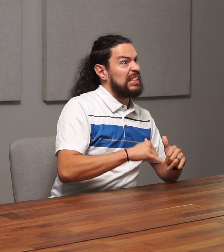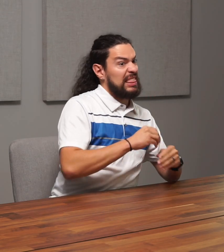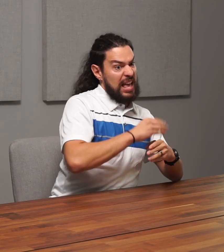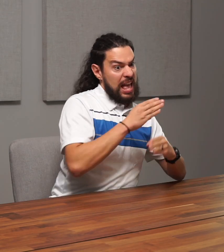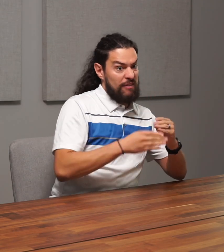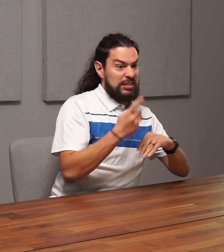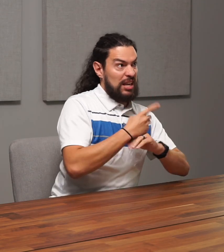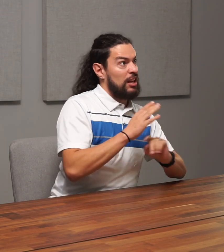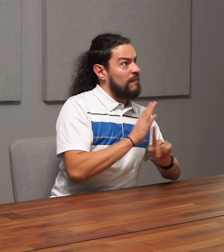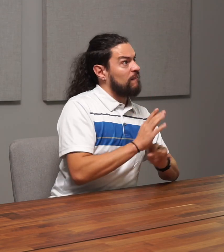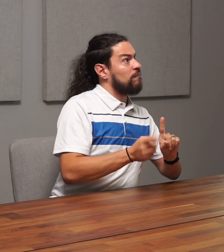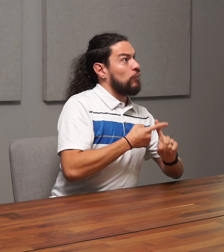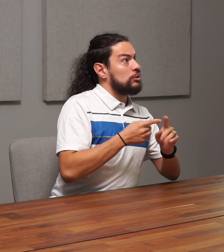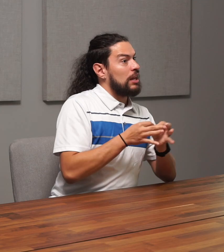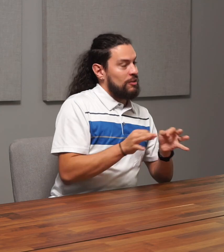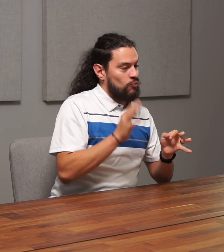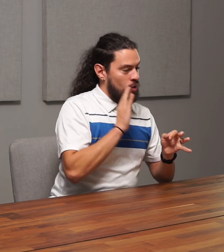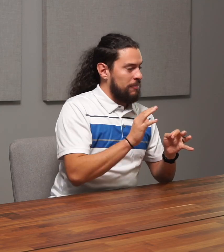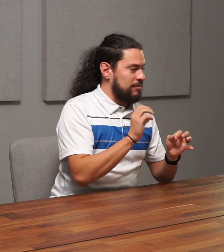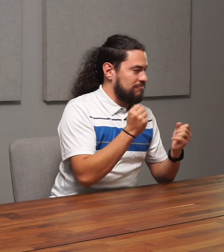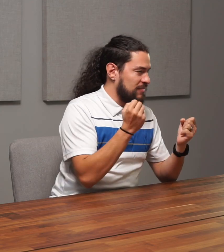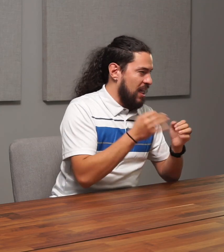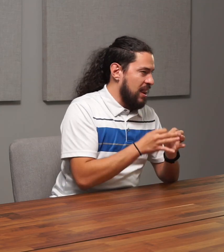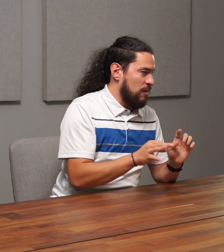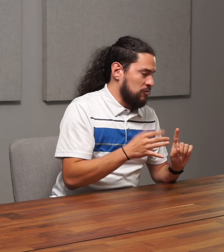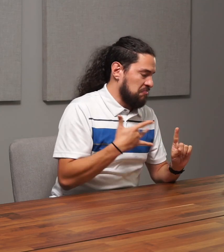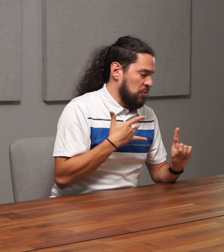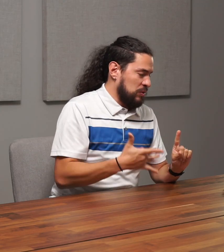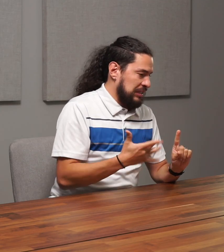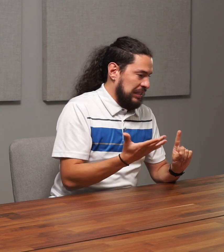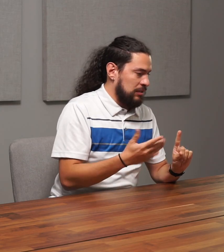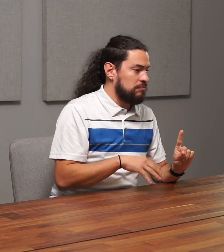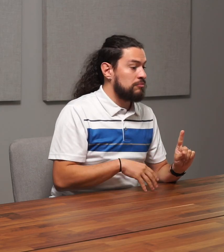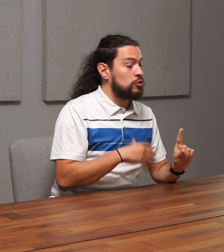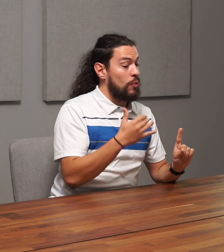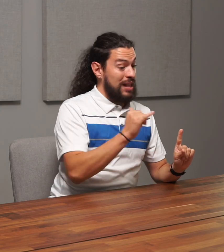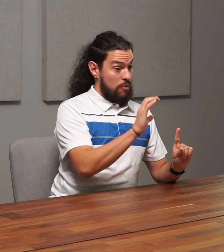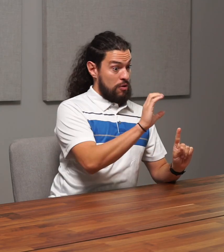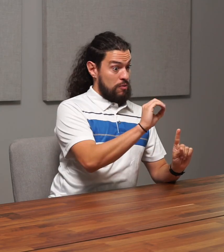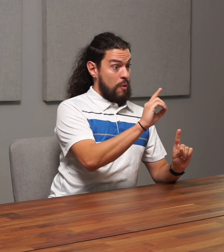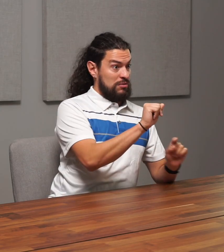school several years later when they first start school but primarily their first language is American sign language